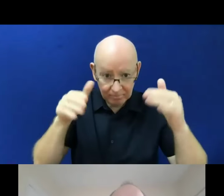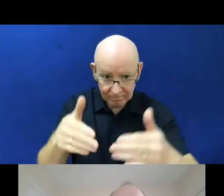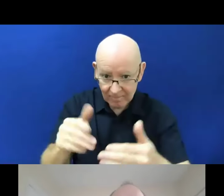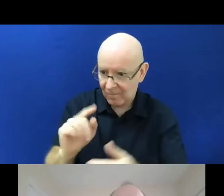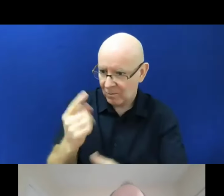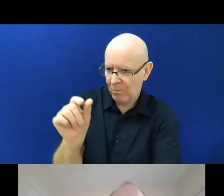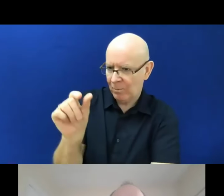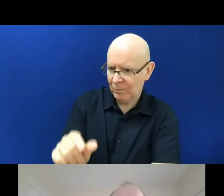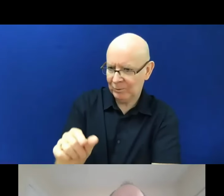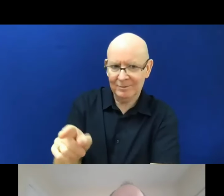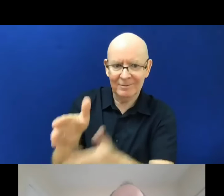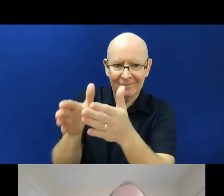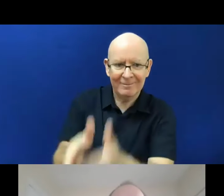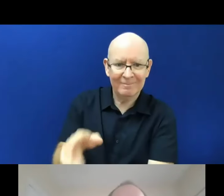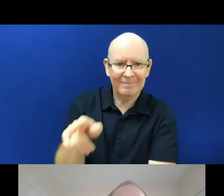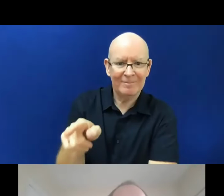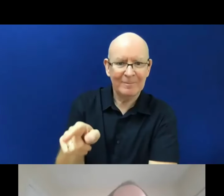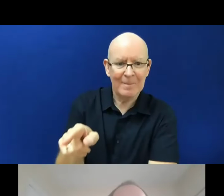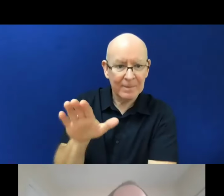somebody come in.